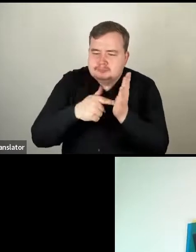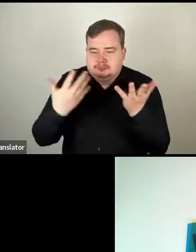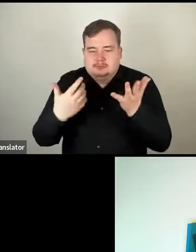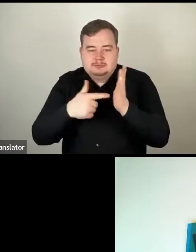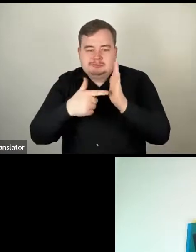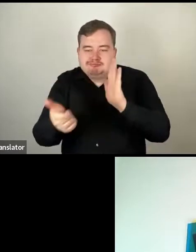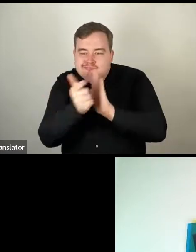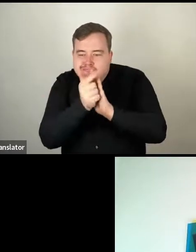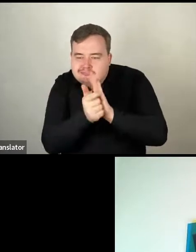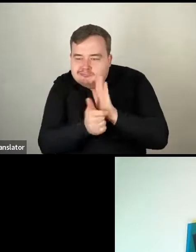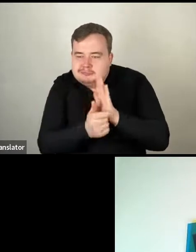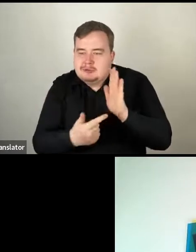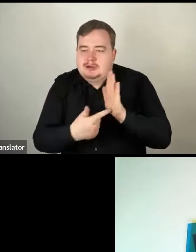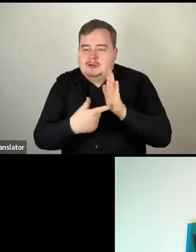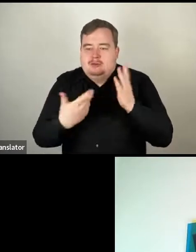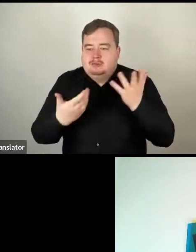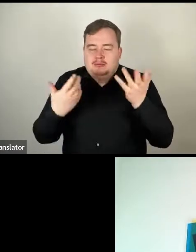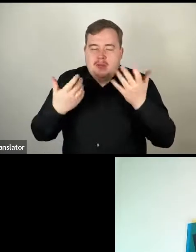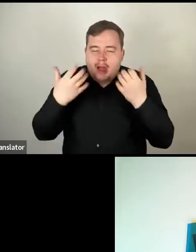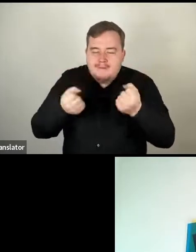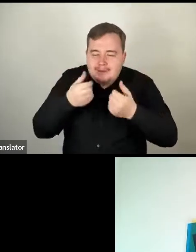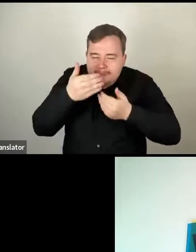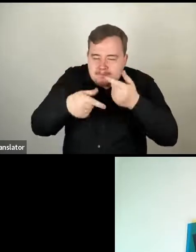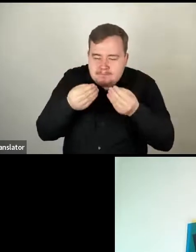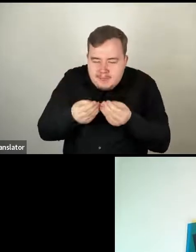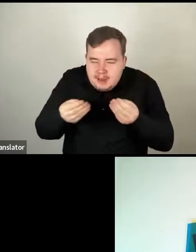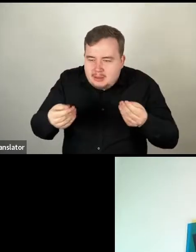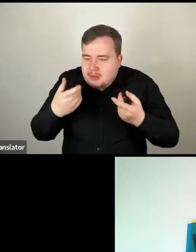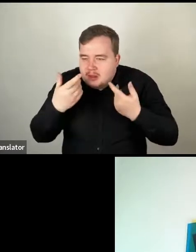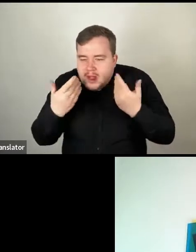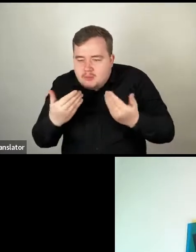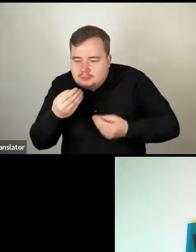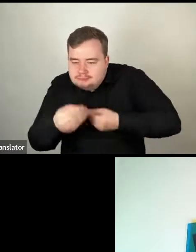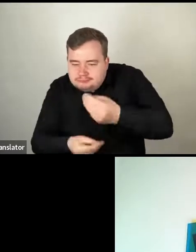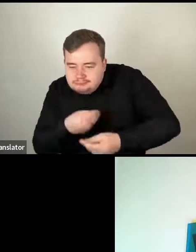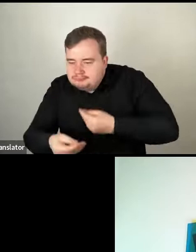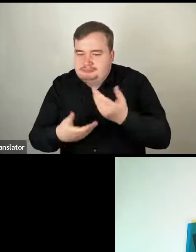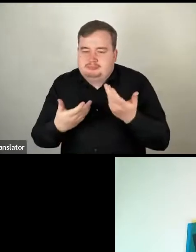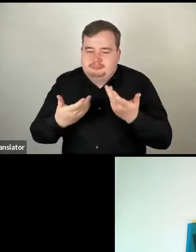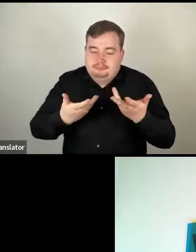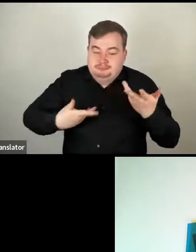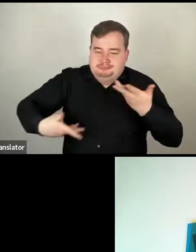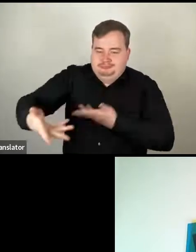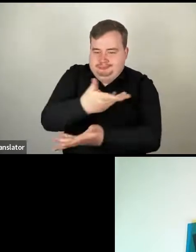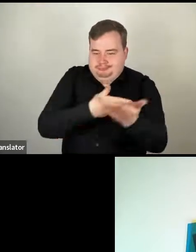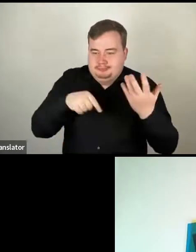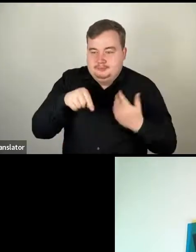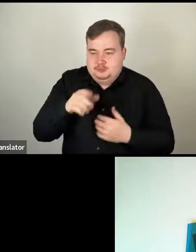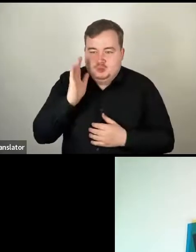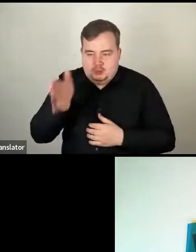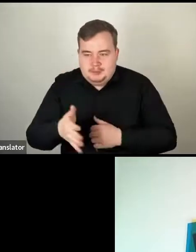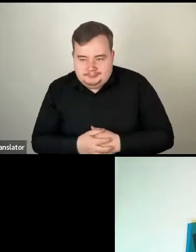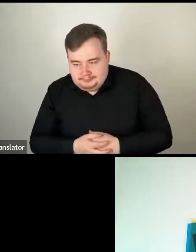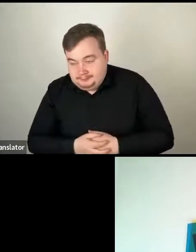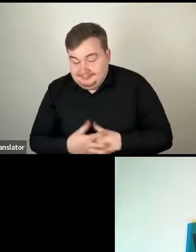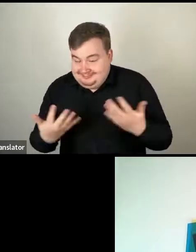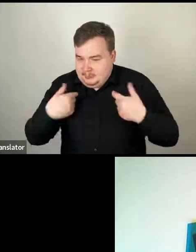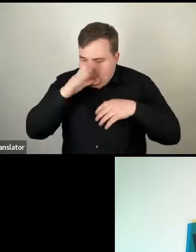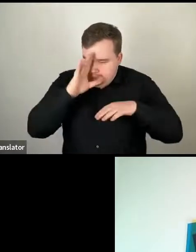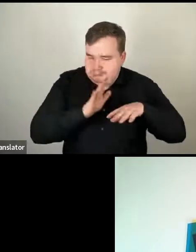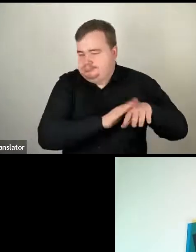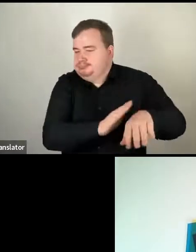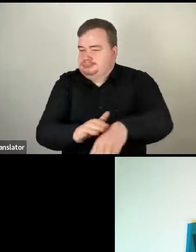and their everyday work. On the other hand, it aims to raise awareness among parliamentarians of